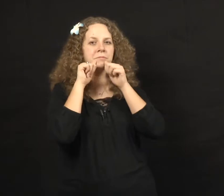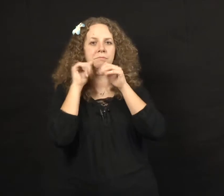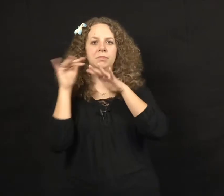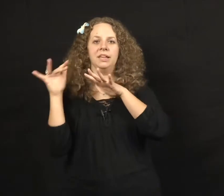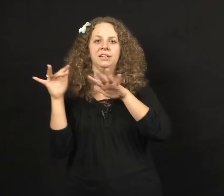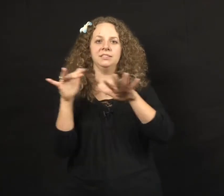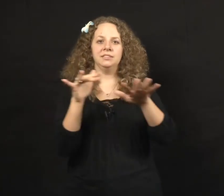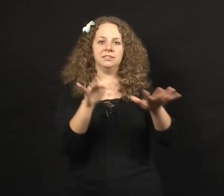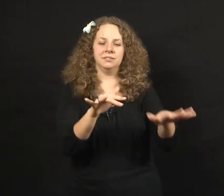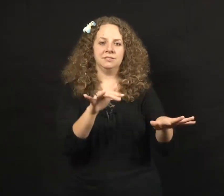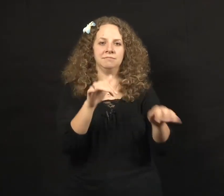Bless.